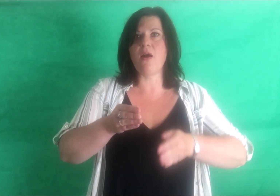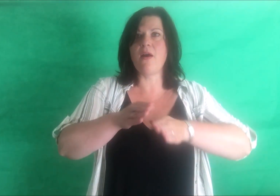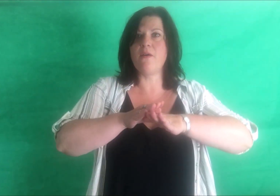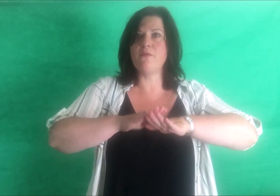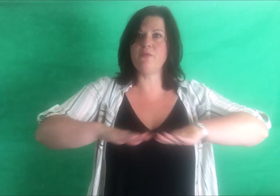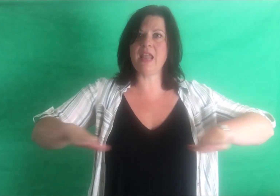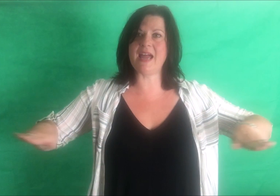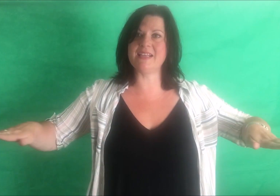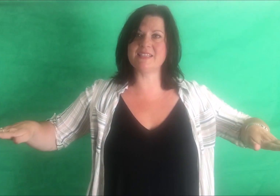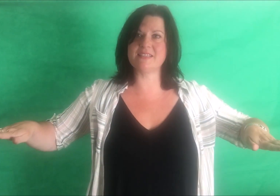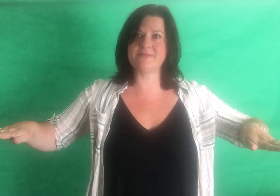flat.